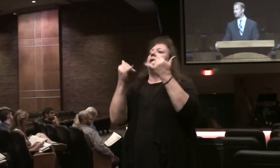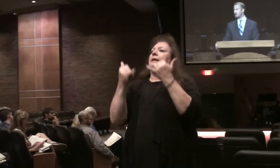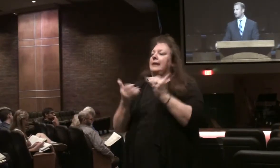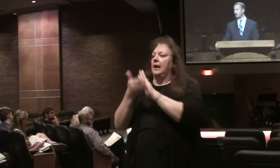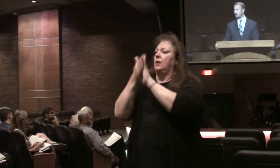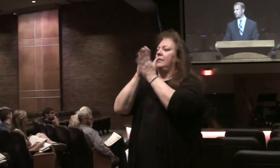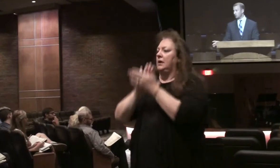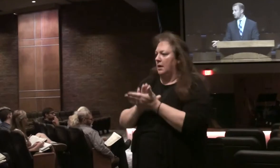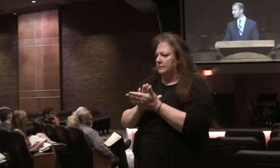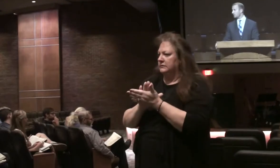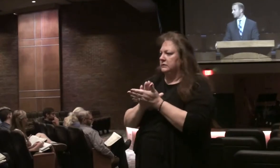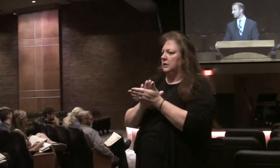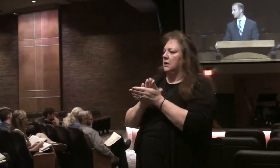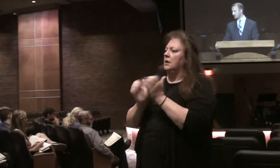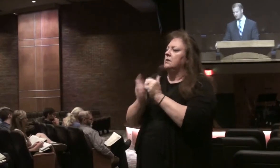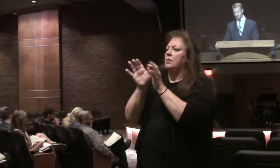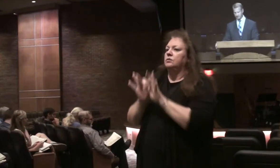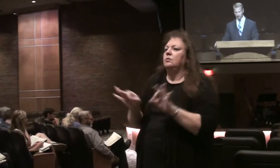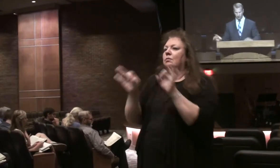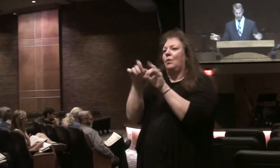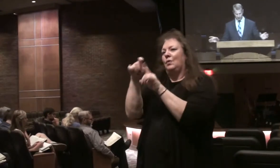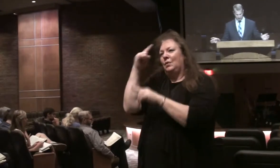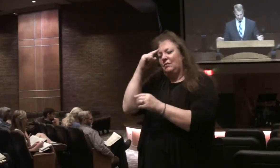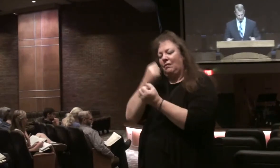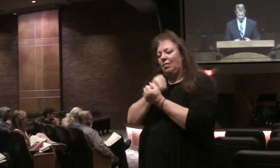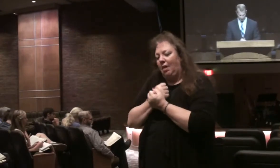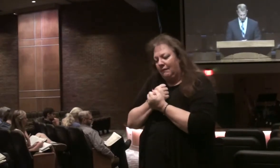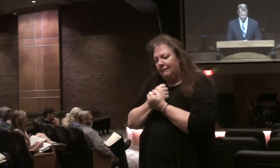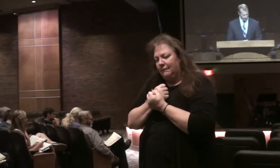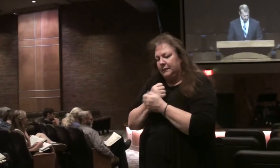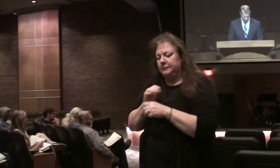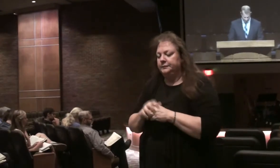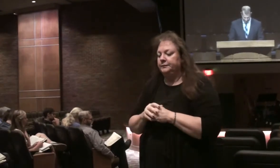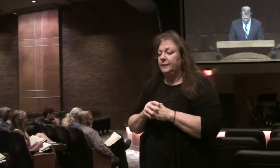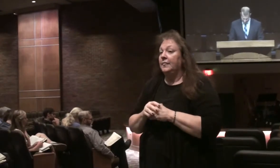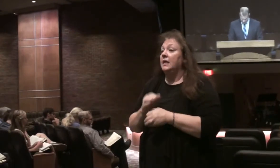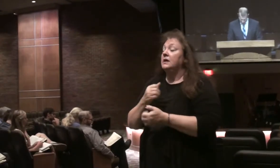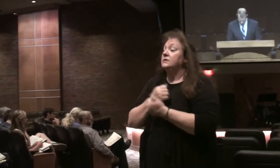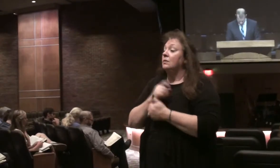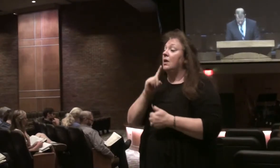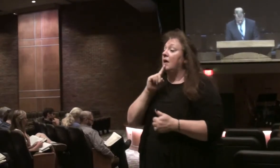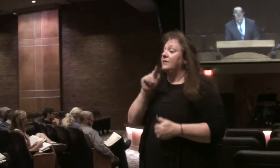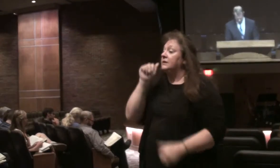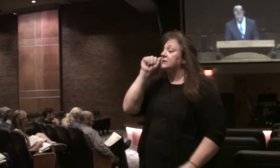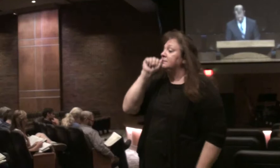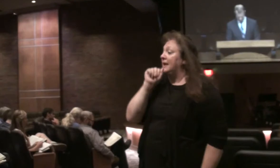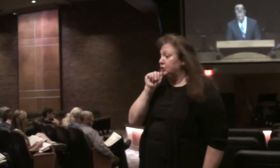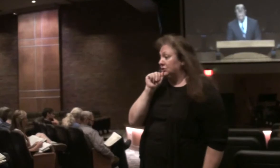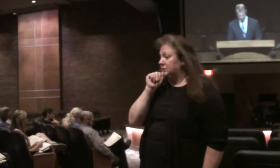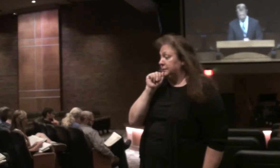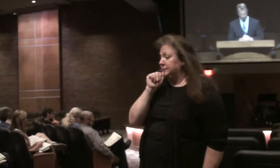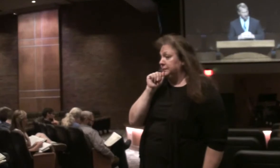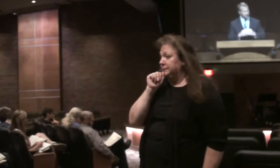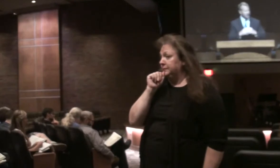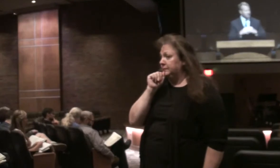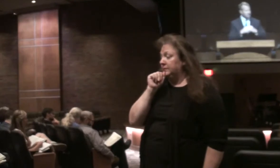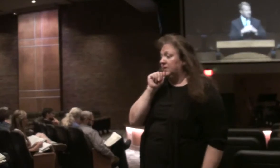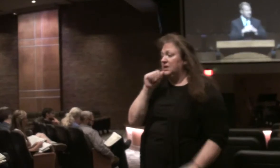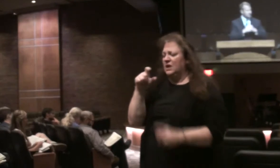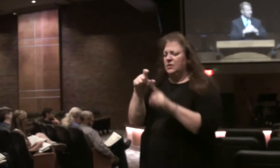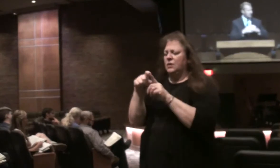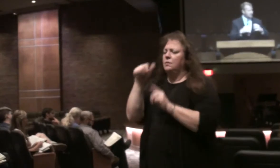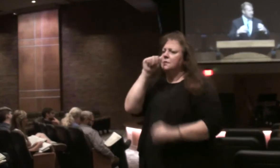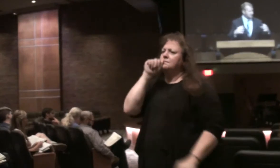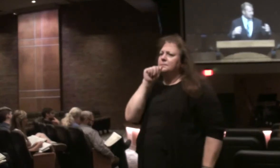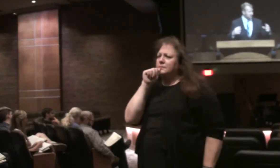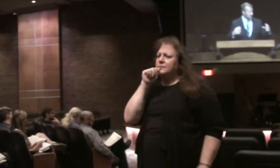main word for our love. Other words are used too, though. Love is patient. The word for patient